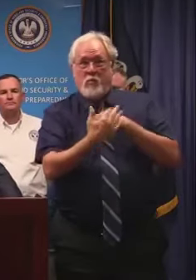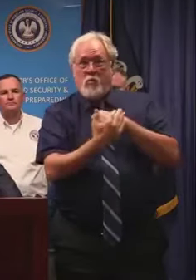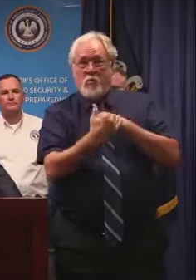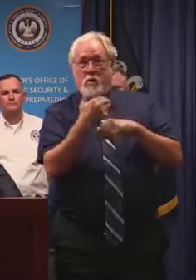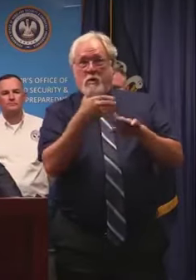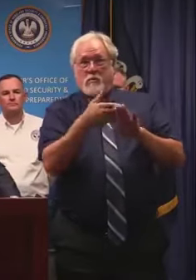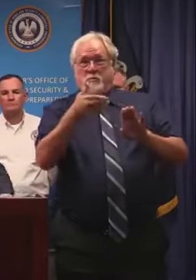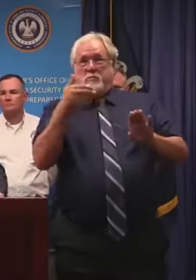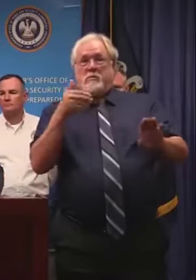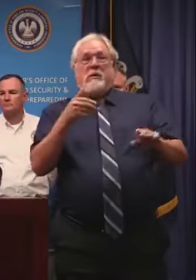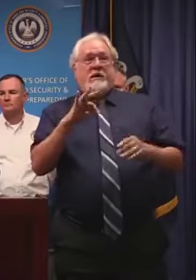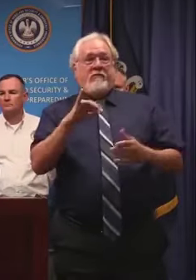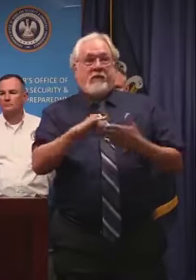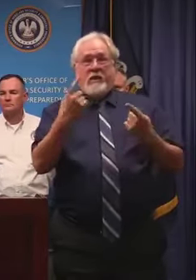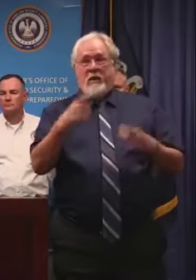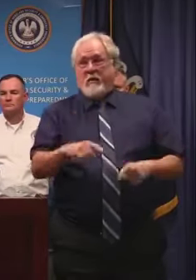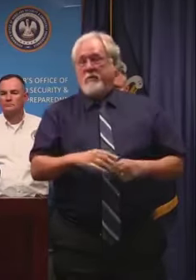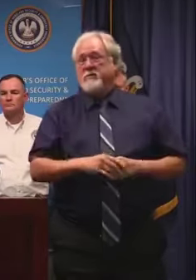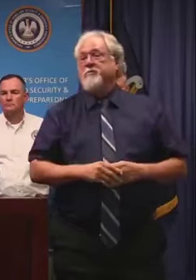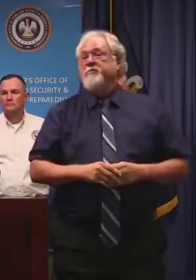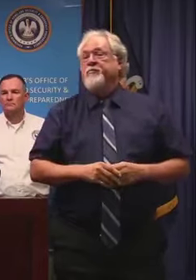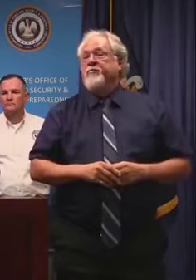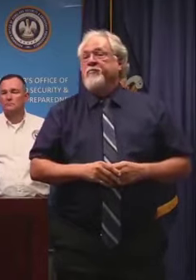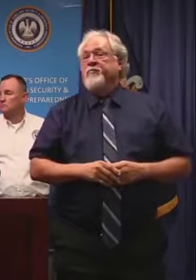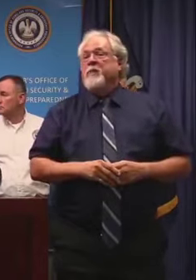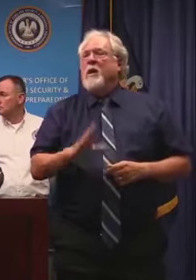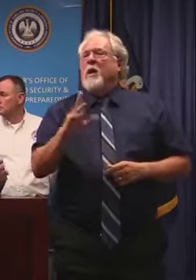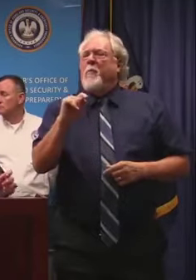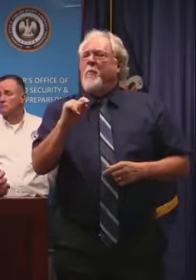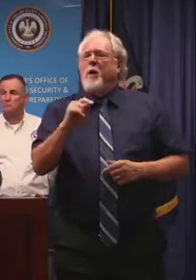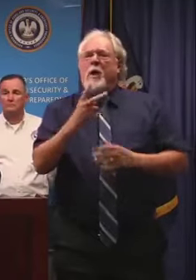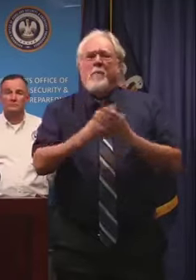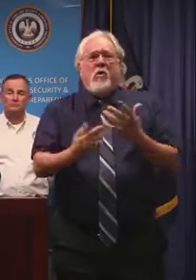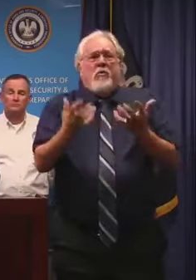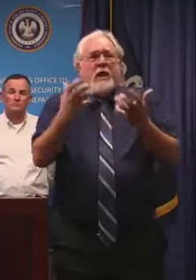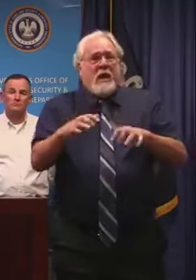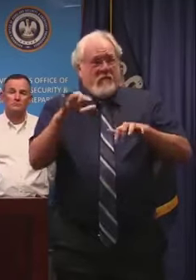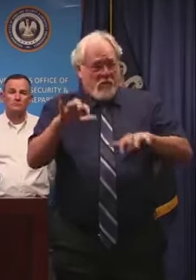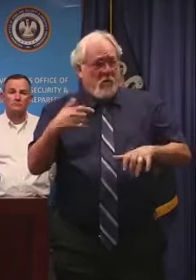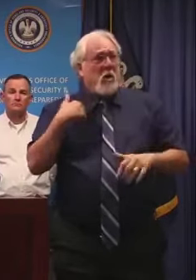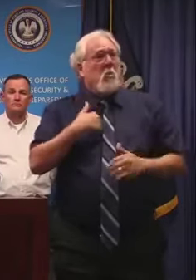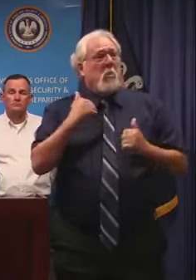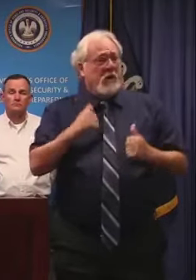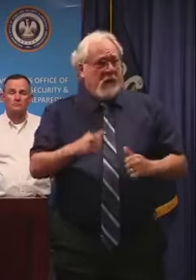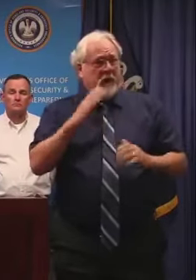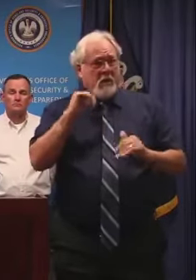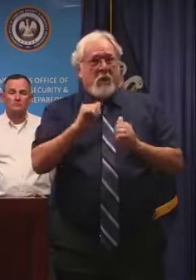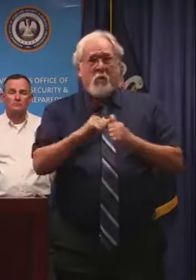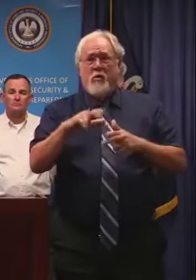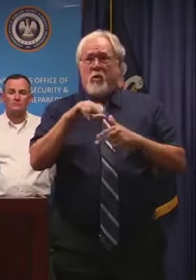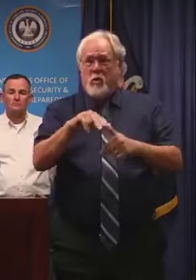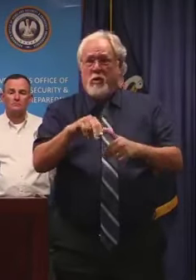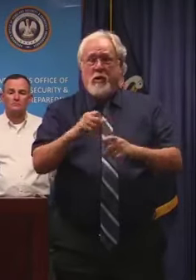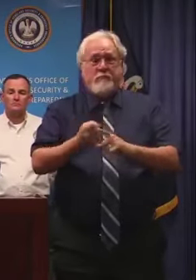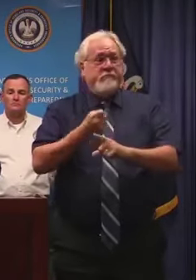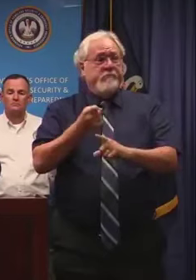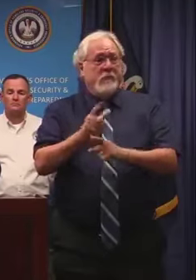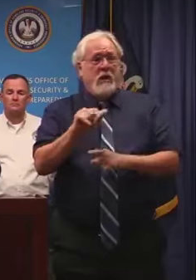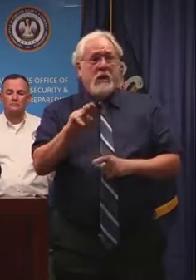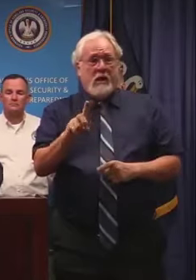notice should that happen. But both the heavy rain that we can expect with the hurricane making